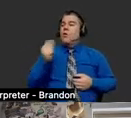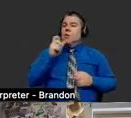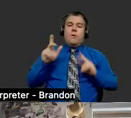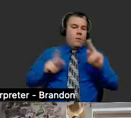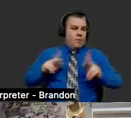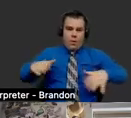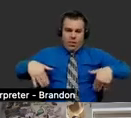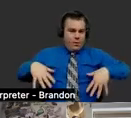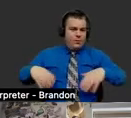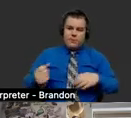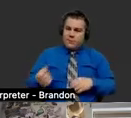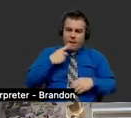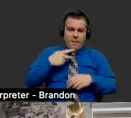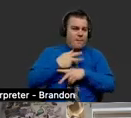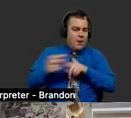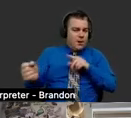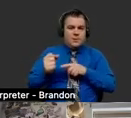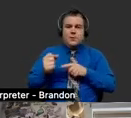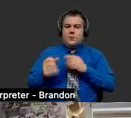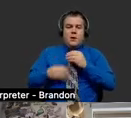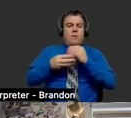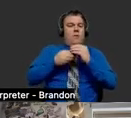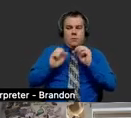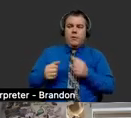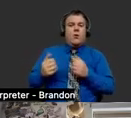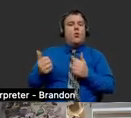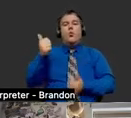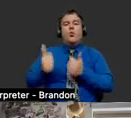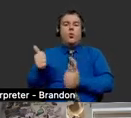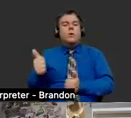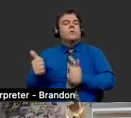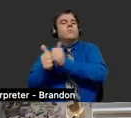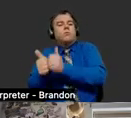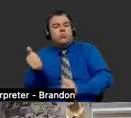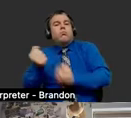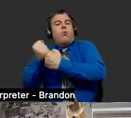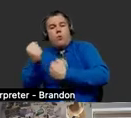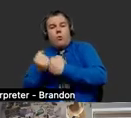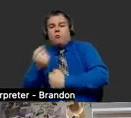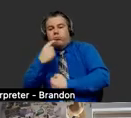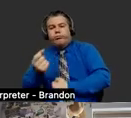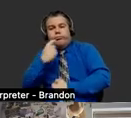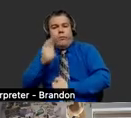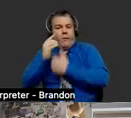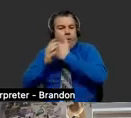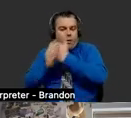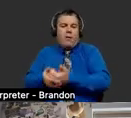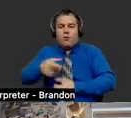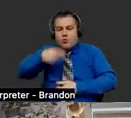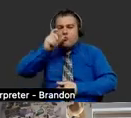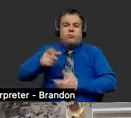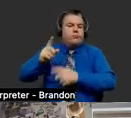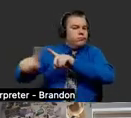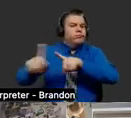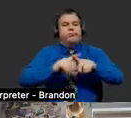Plexus supplements, what's the best combo for them going on? Because if they want to focus on their metabolism, they want to continue on Plexus products. So that